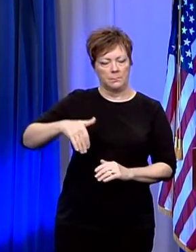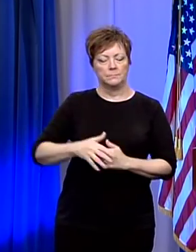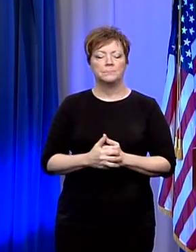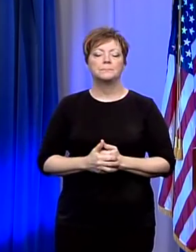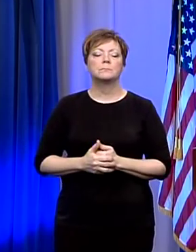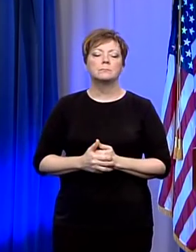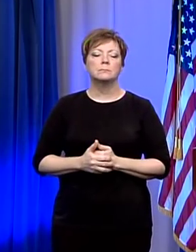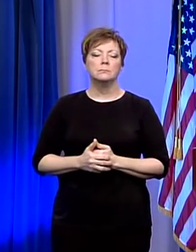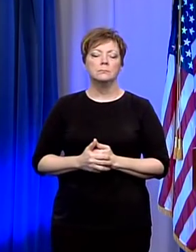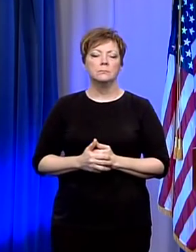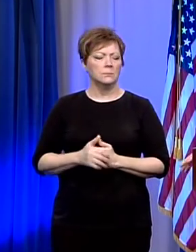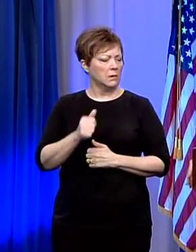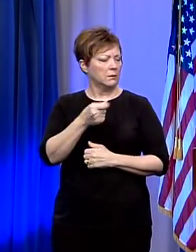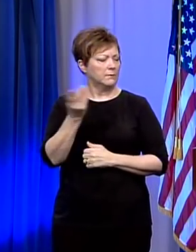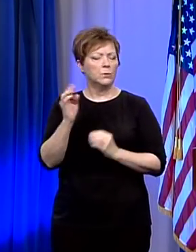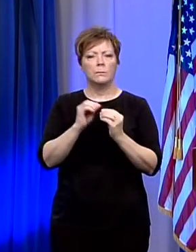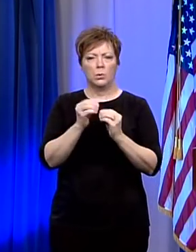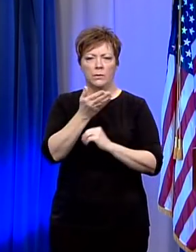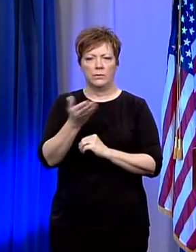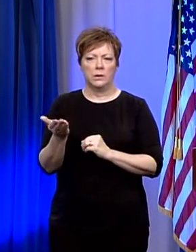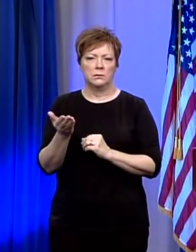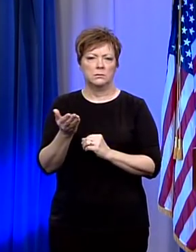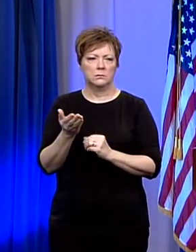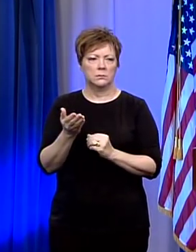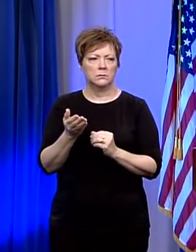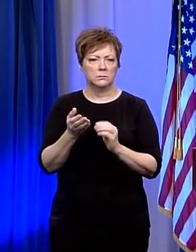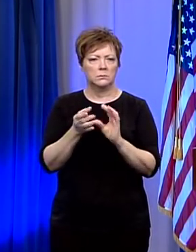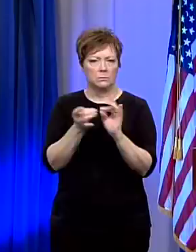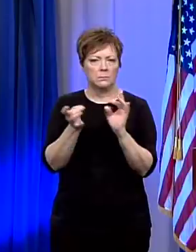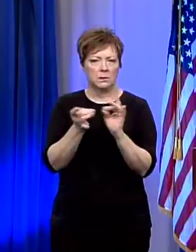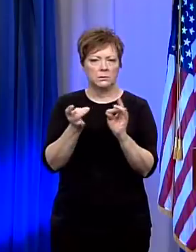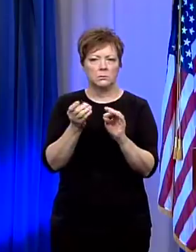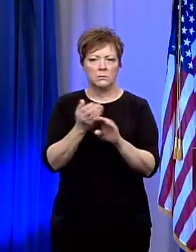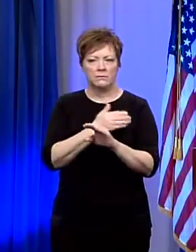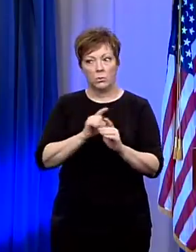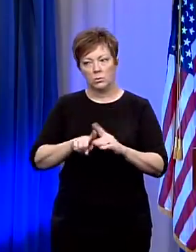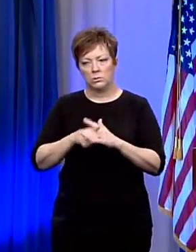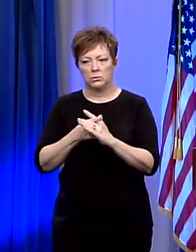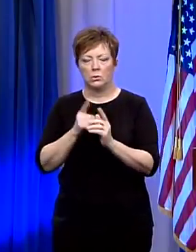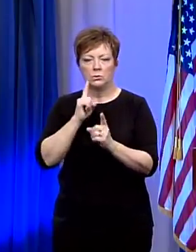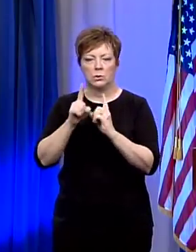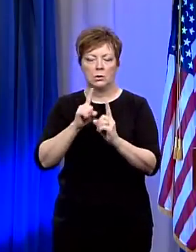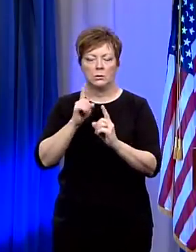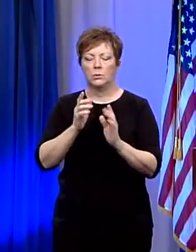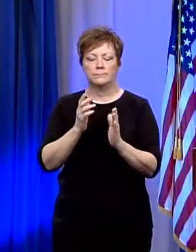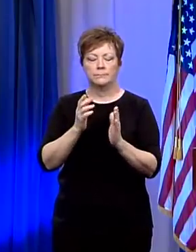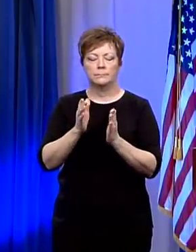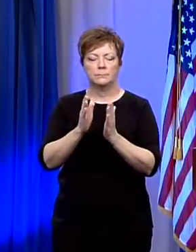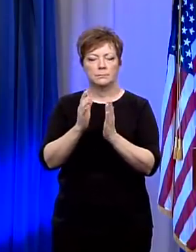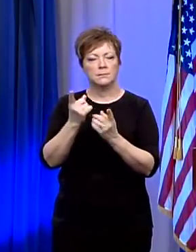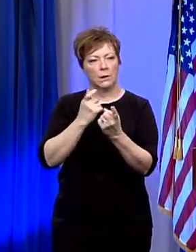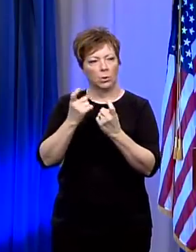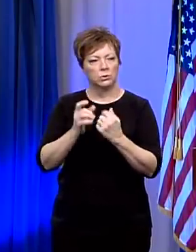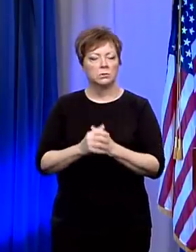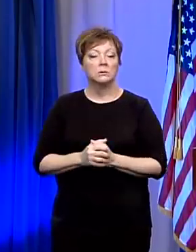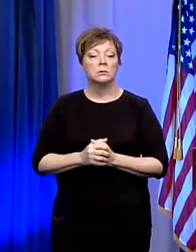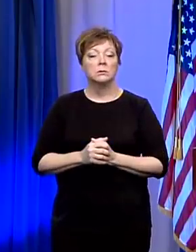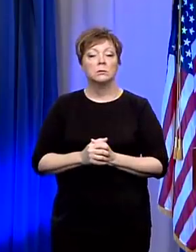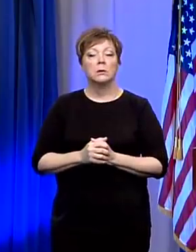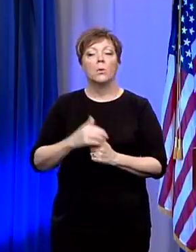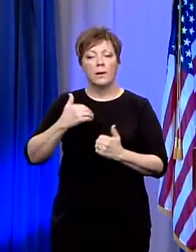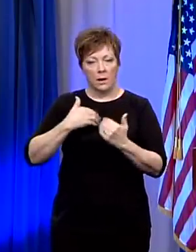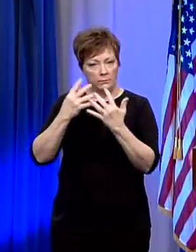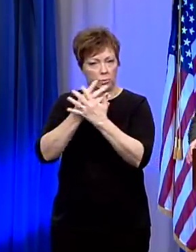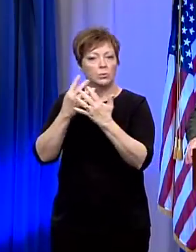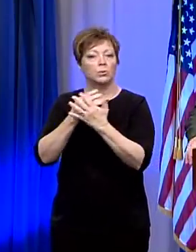I have a few other items that I wanted to mention to you before we begin taking questions. We do have